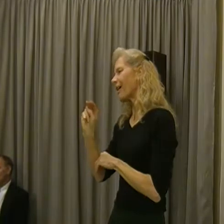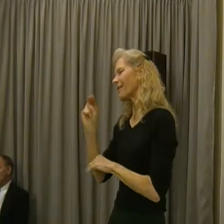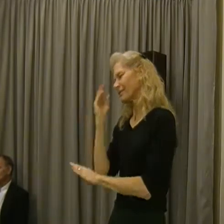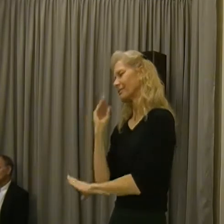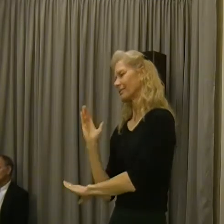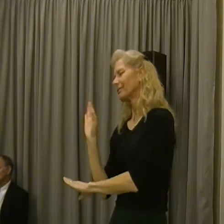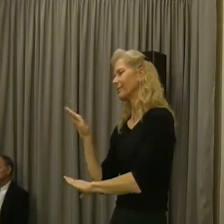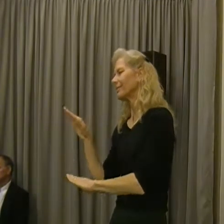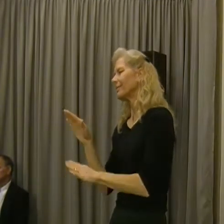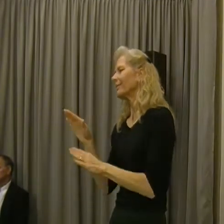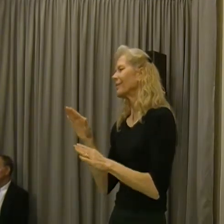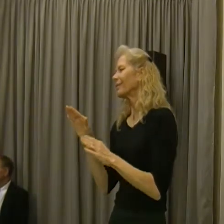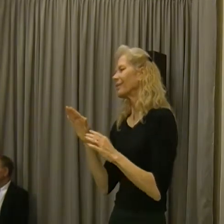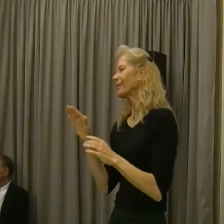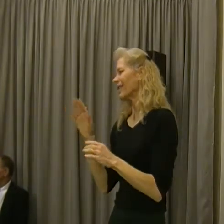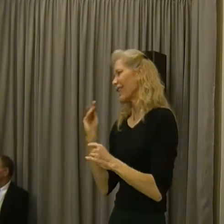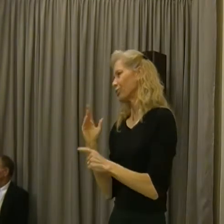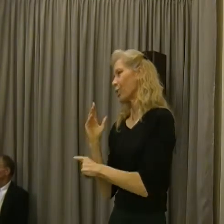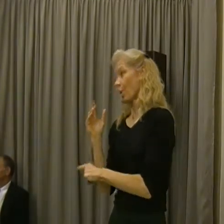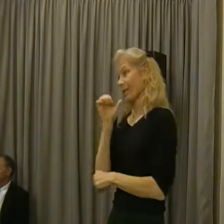We'll keep praying for them.